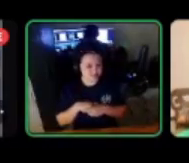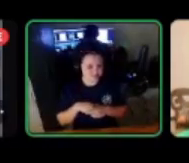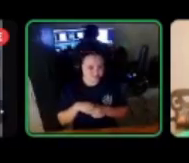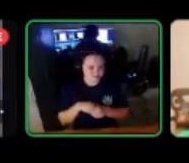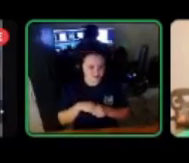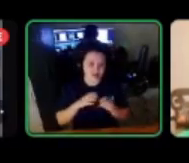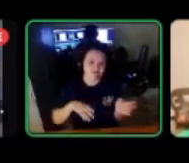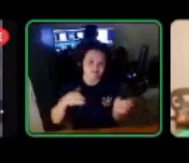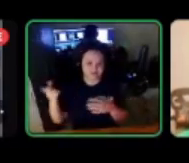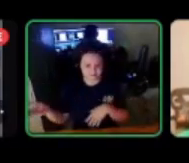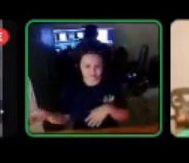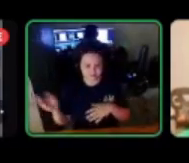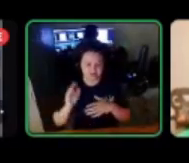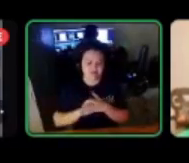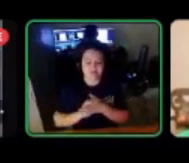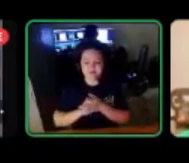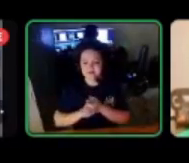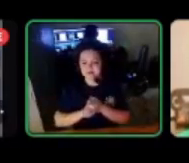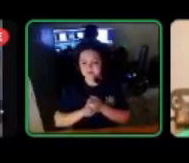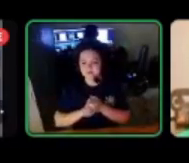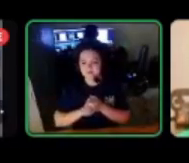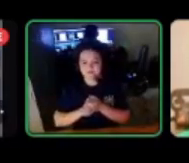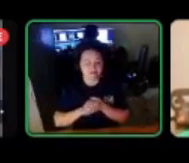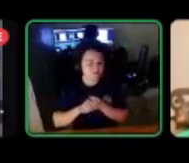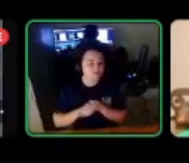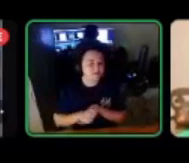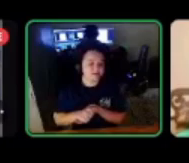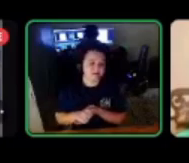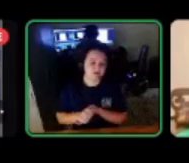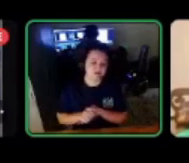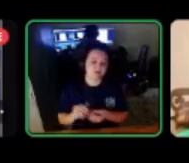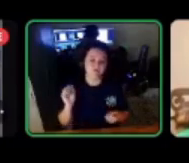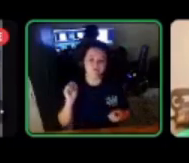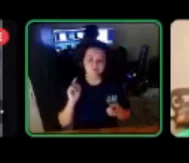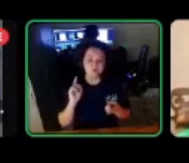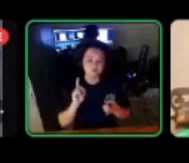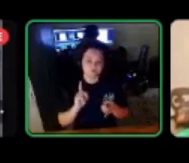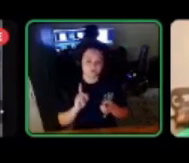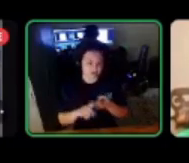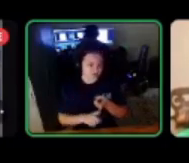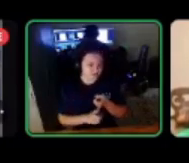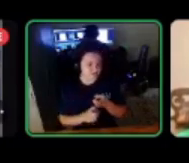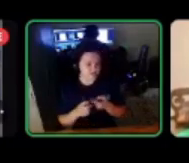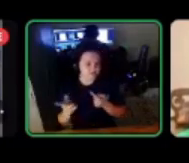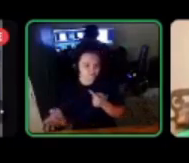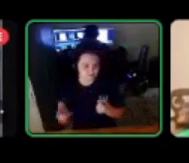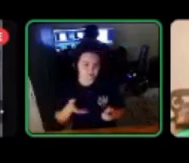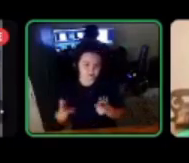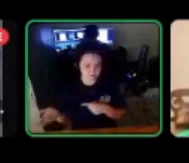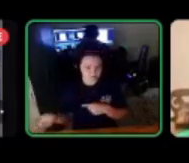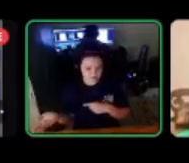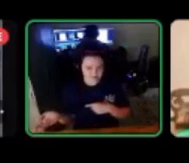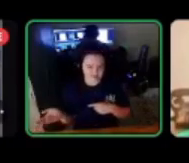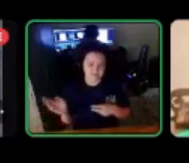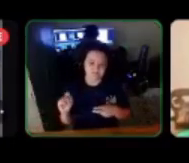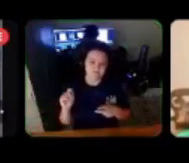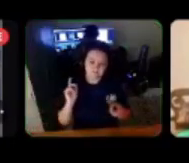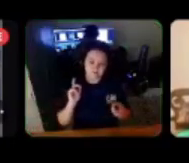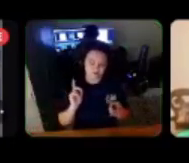then, or after then rather, fingerspelling is typically only used for names, first, middle, or last,